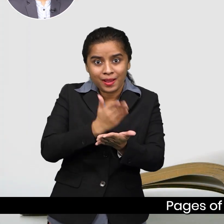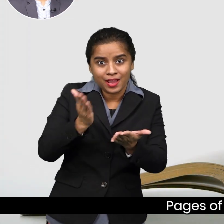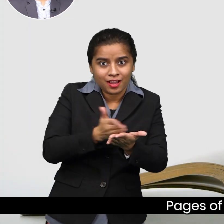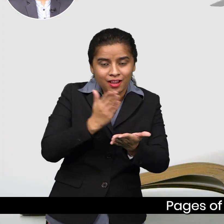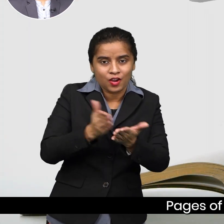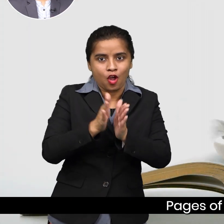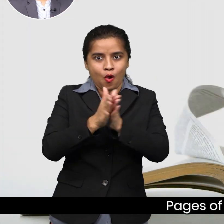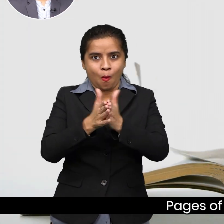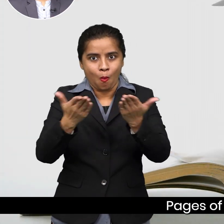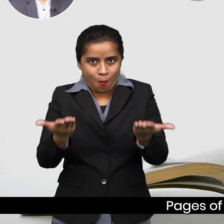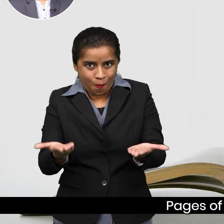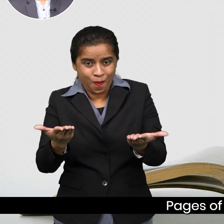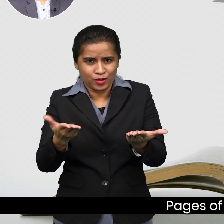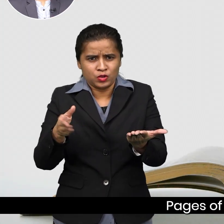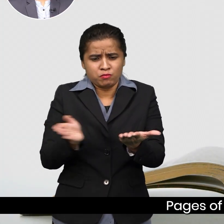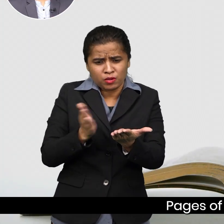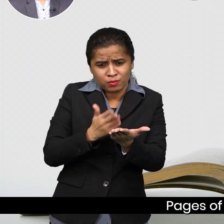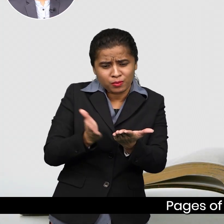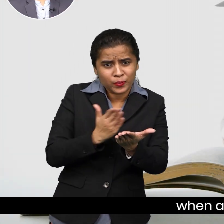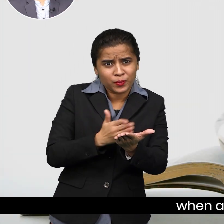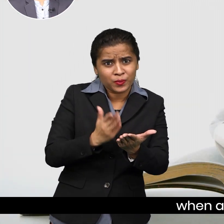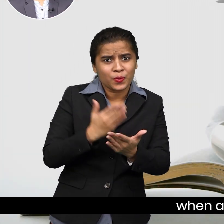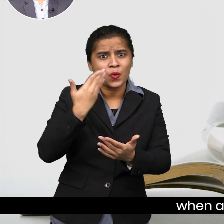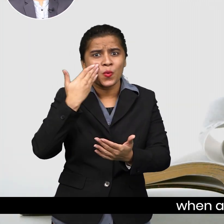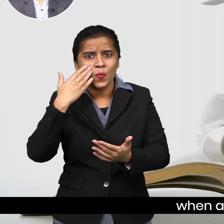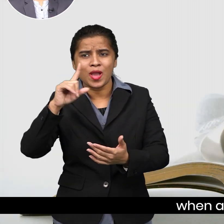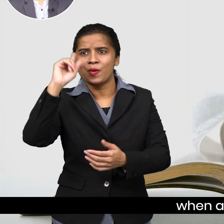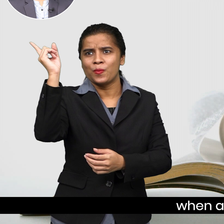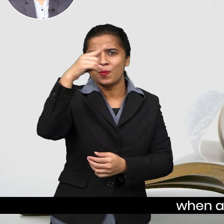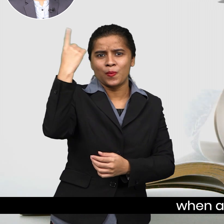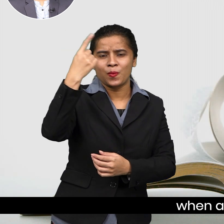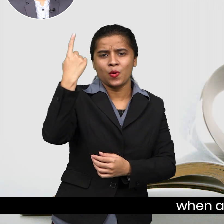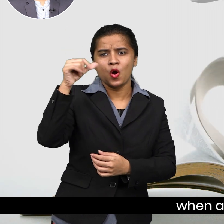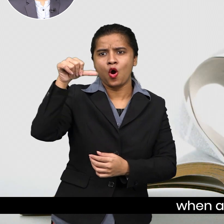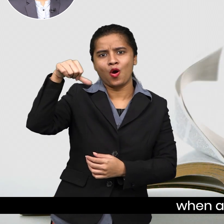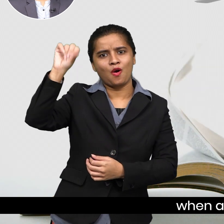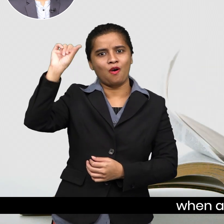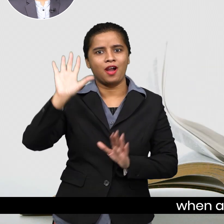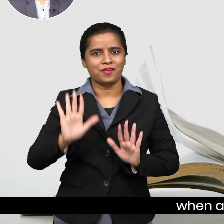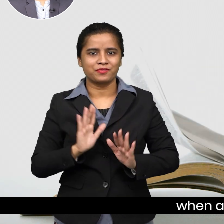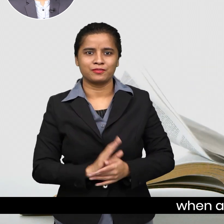Pages of an open book flutter when a fan is switched on.